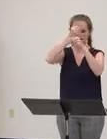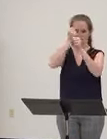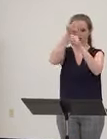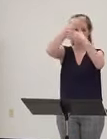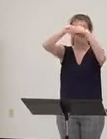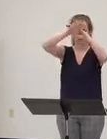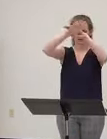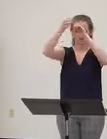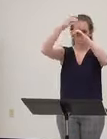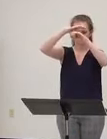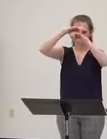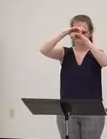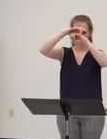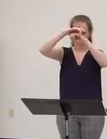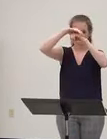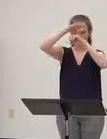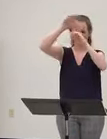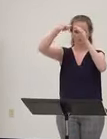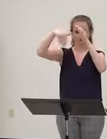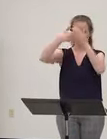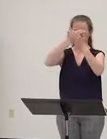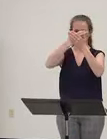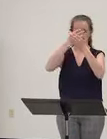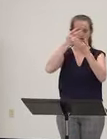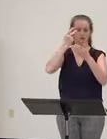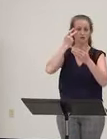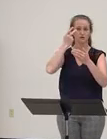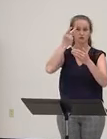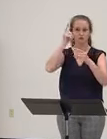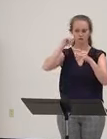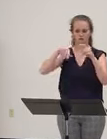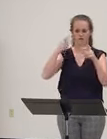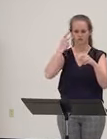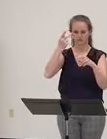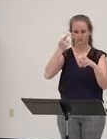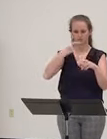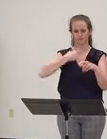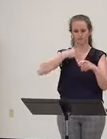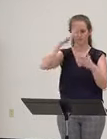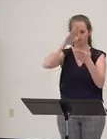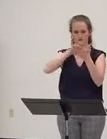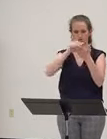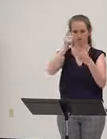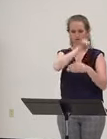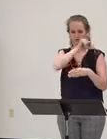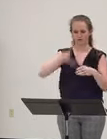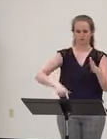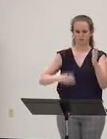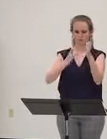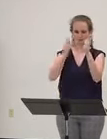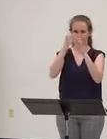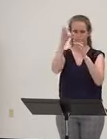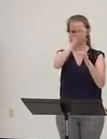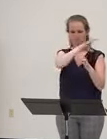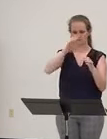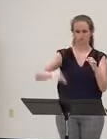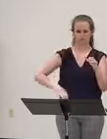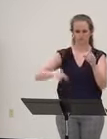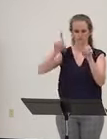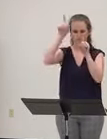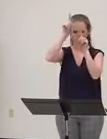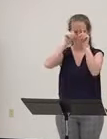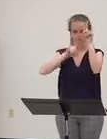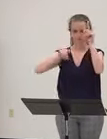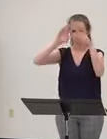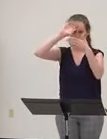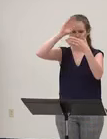Almighty, creator of heaven and earth, of all things visible and invisible. I believe in one Lord Jesus